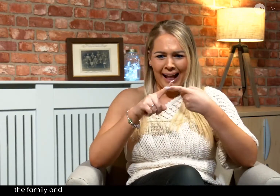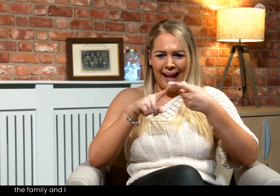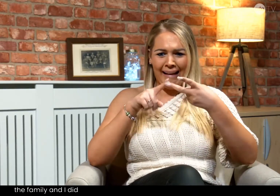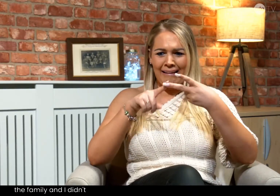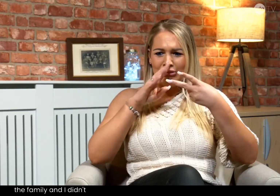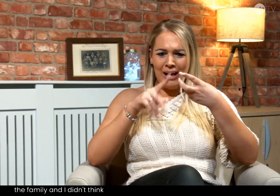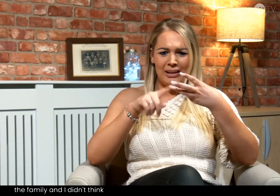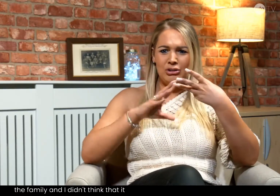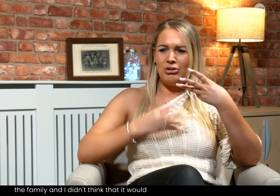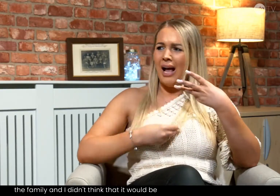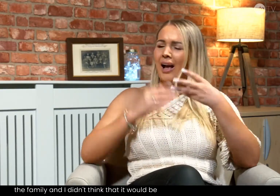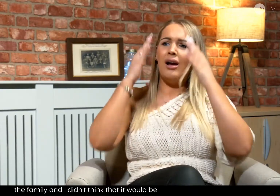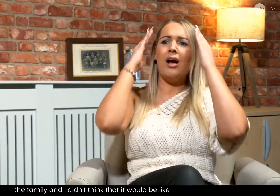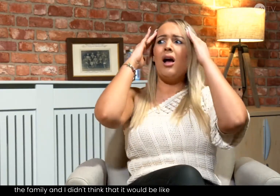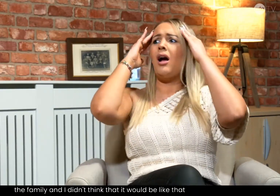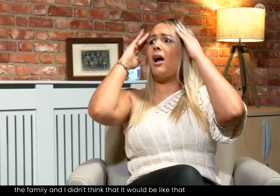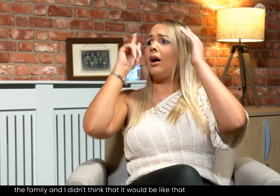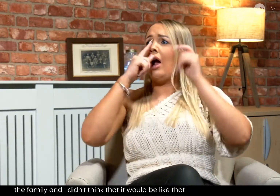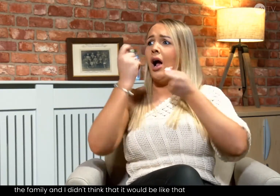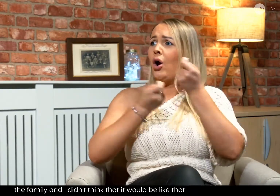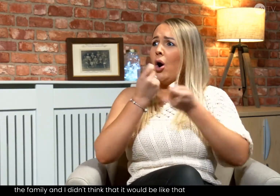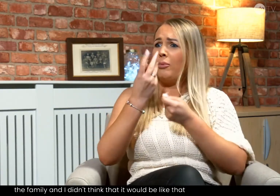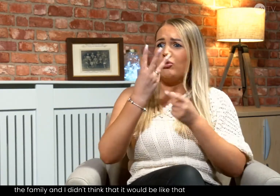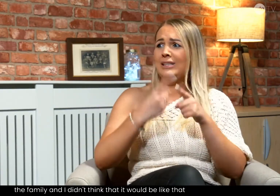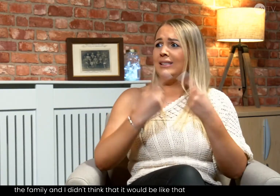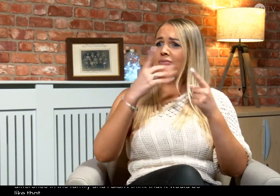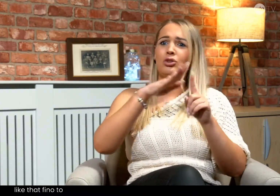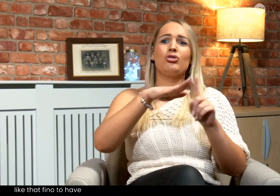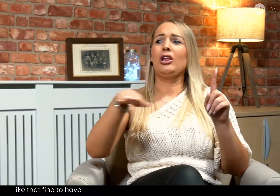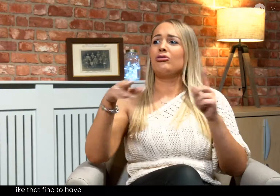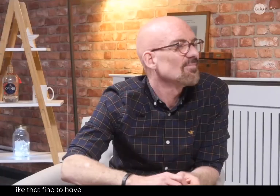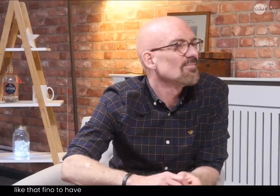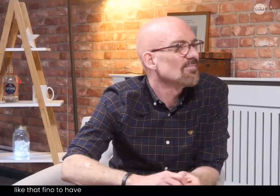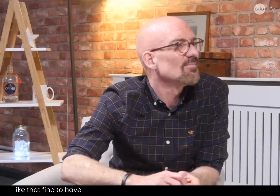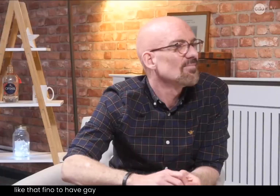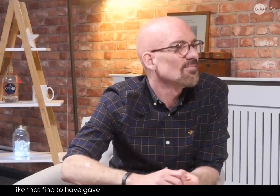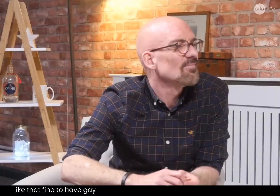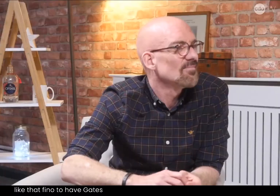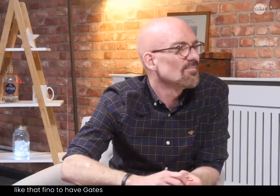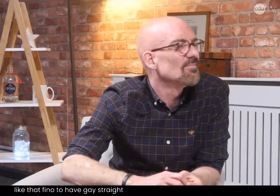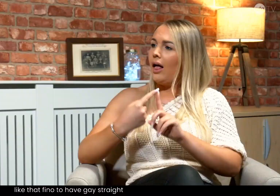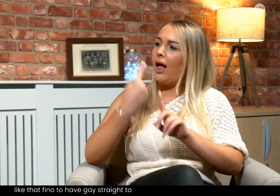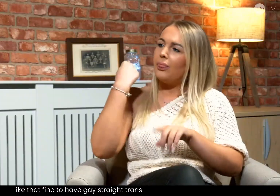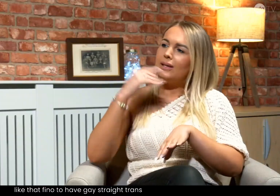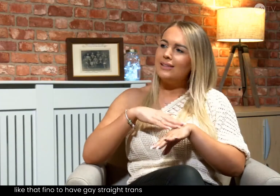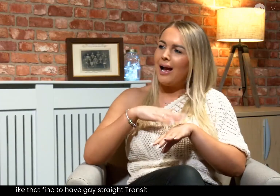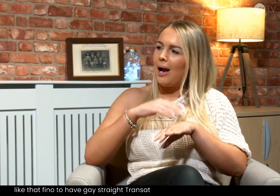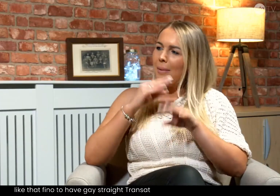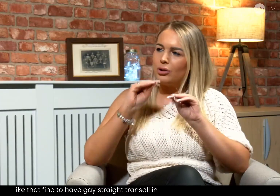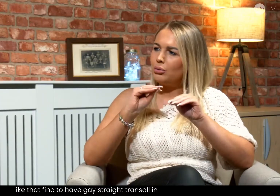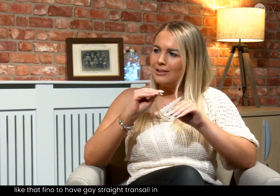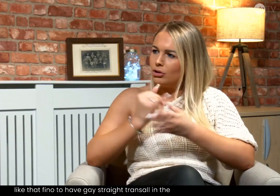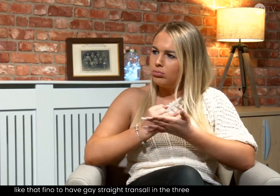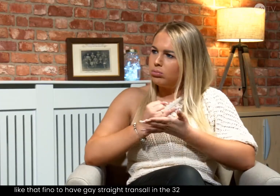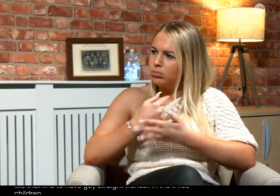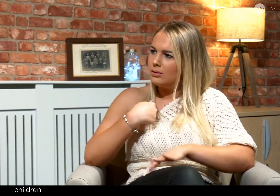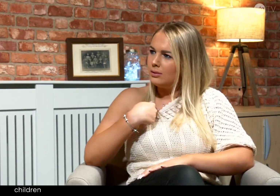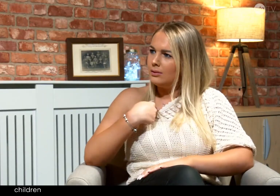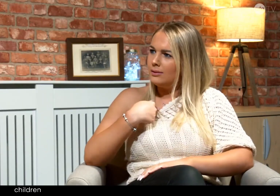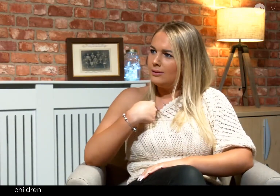that, you know, to have gay, straight, trans, all in the three children. But at that time,